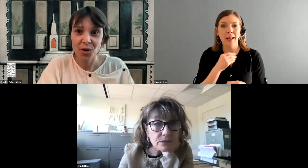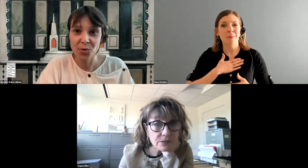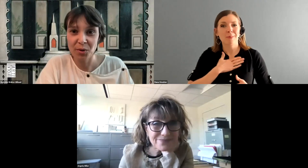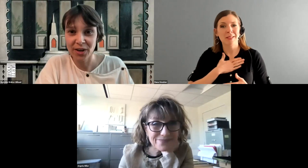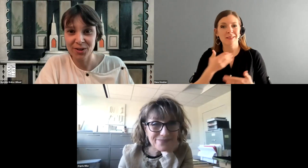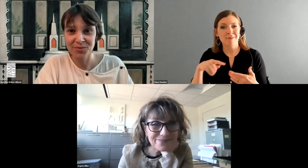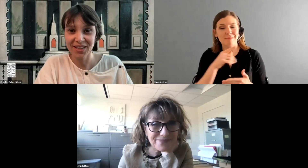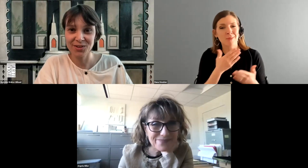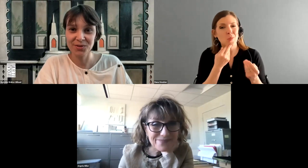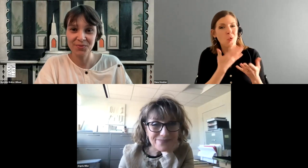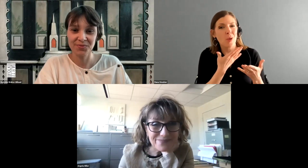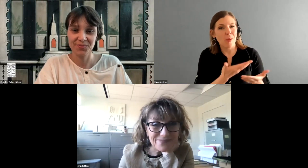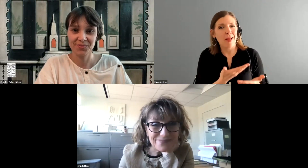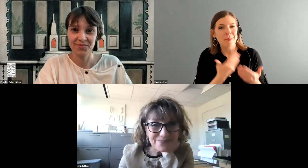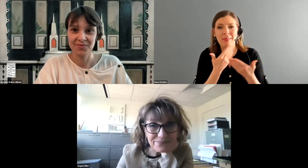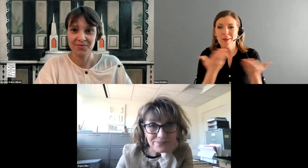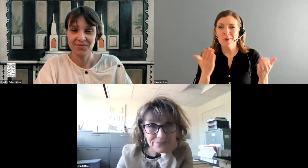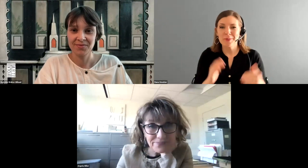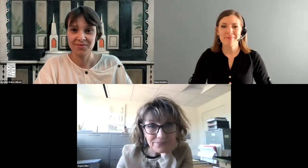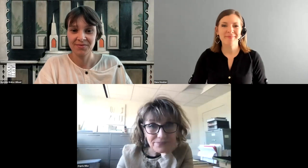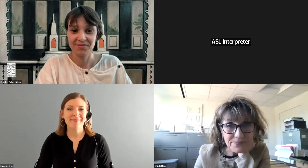her a warm welcome. Thank you.